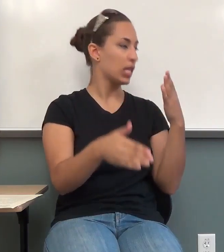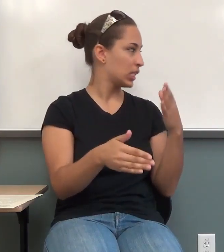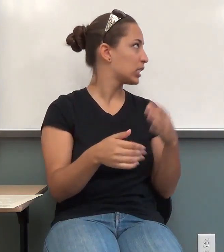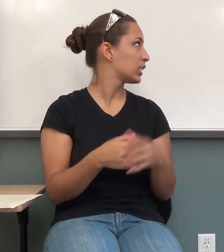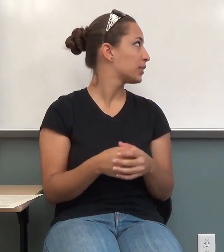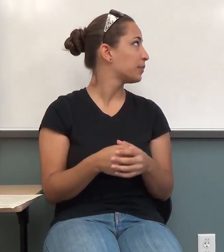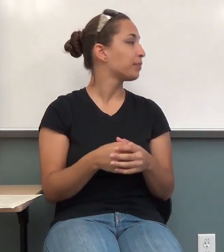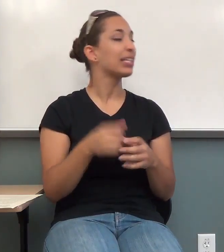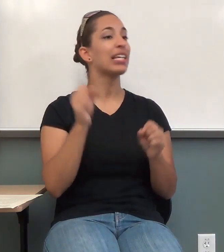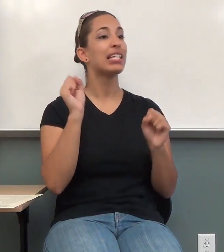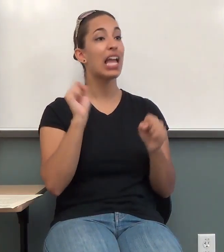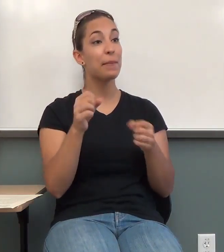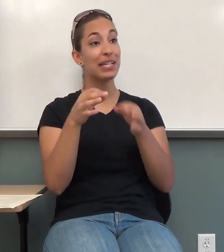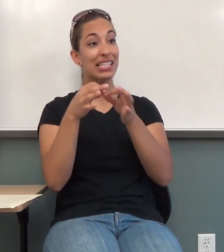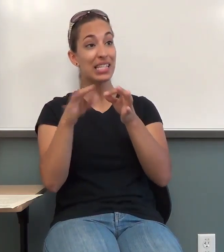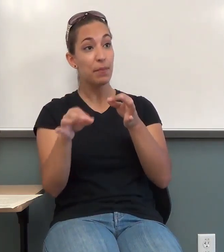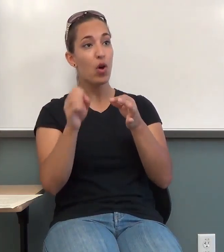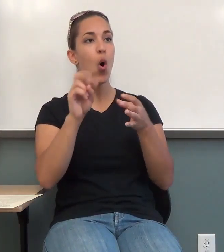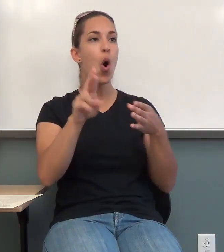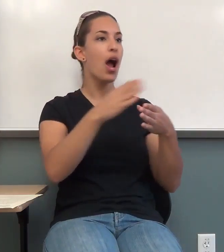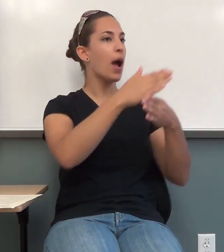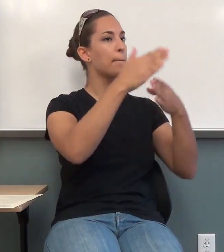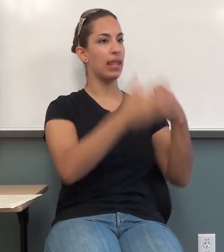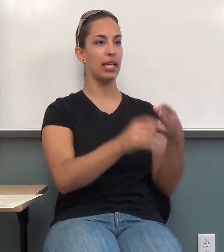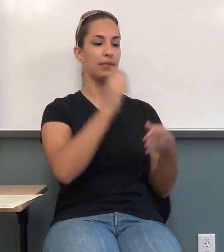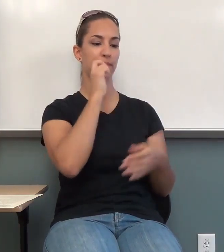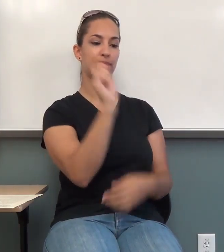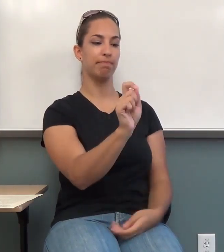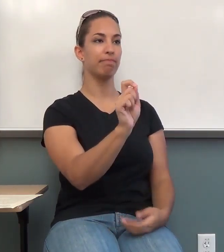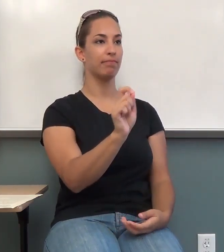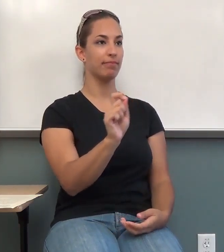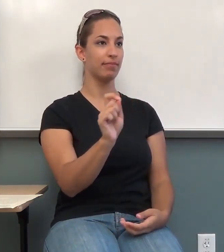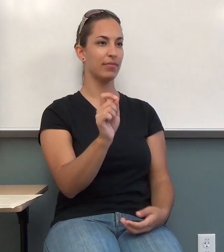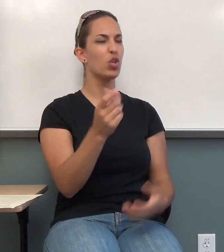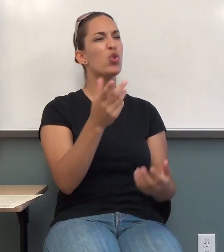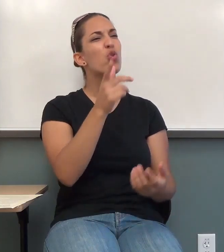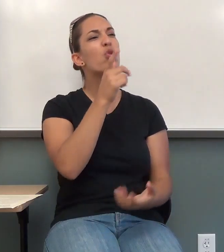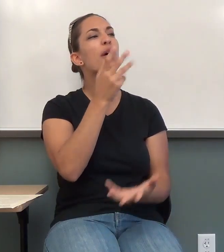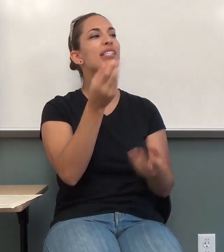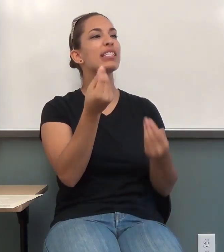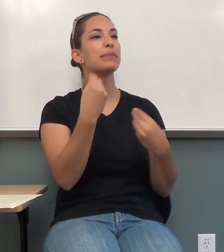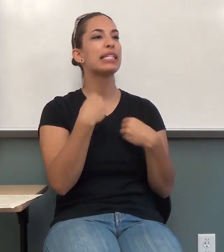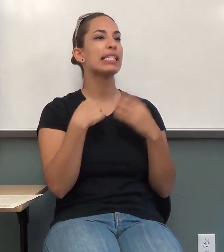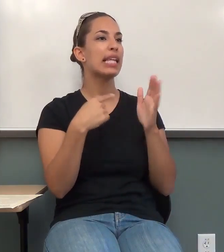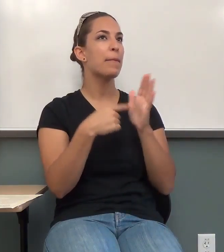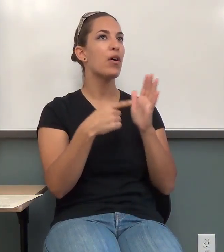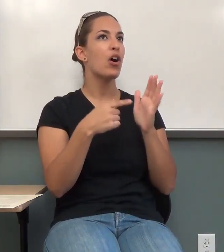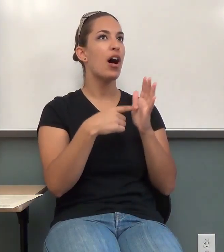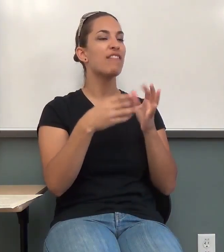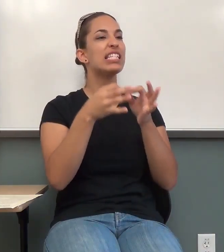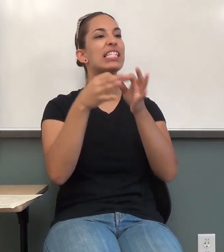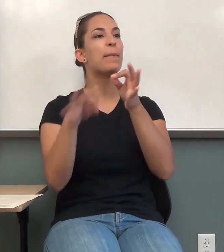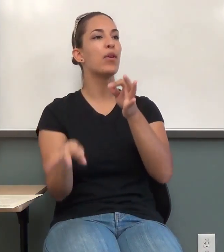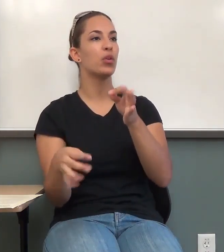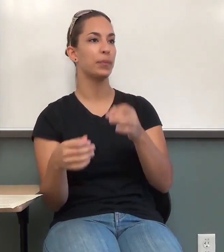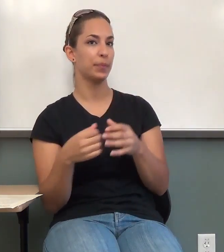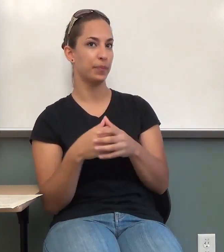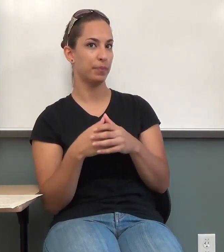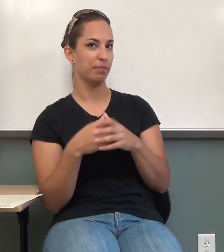Simple or complete. Who wants to give me an example of simple? If I were to